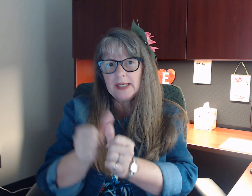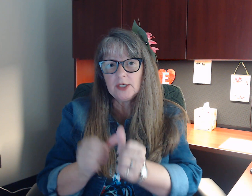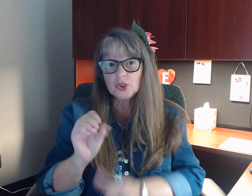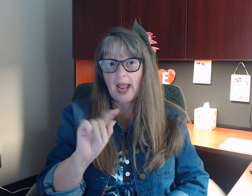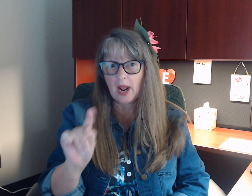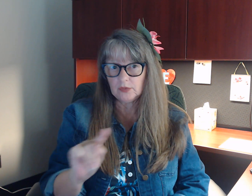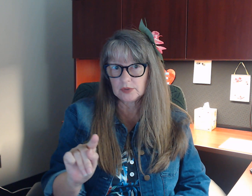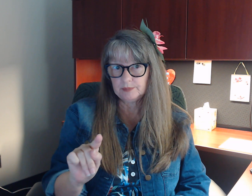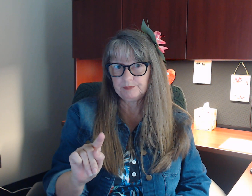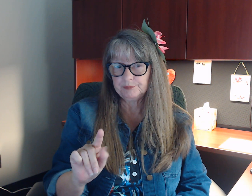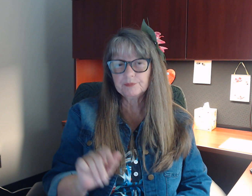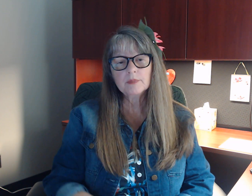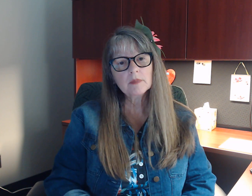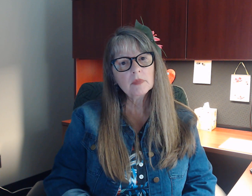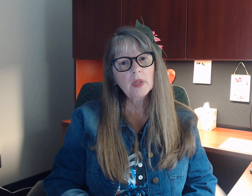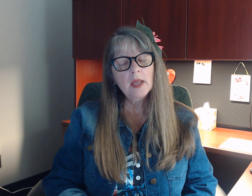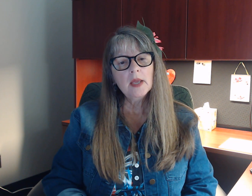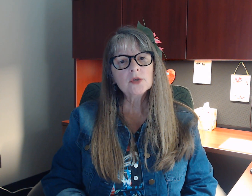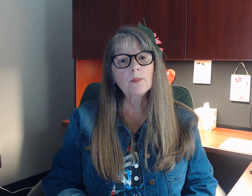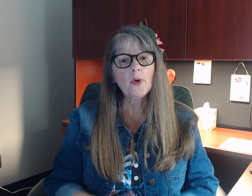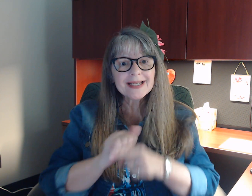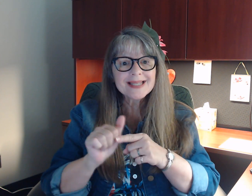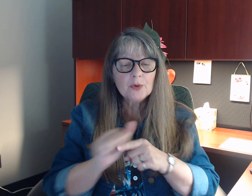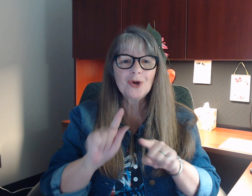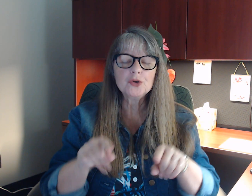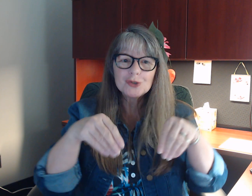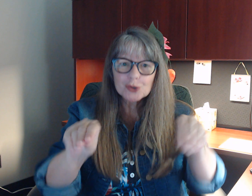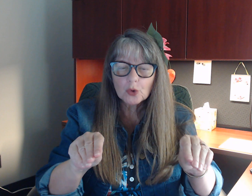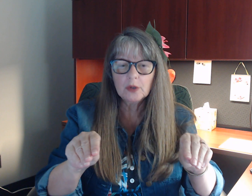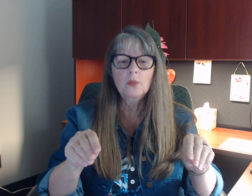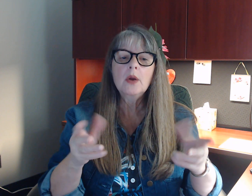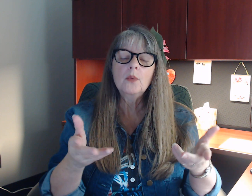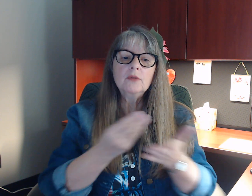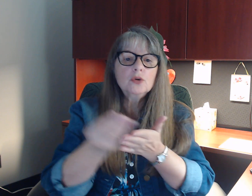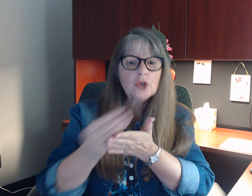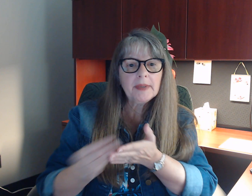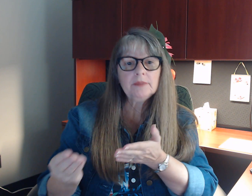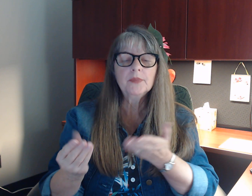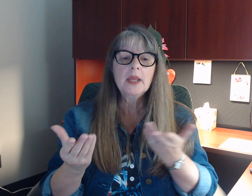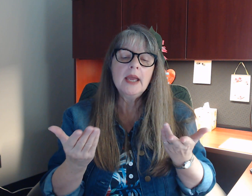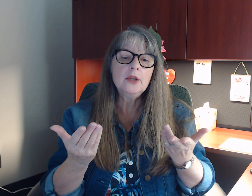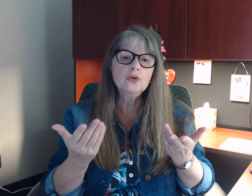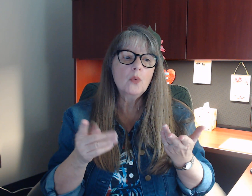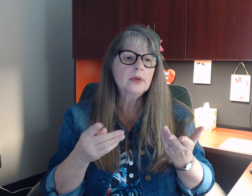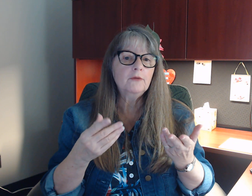each ounce. So practice that when you go to the store, whenever you're shopping and you go in, if you're